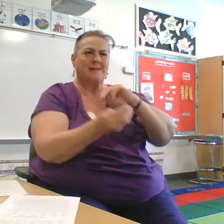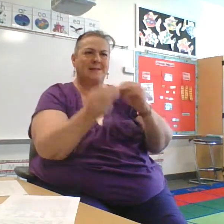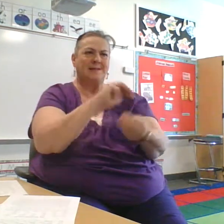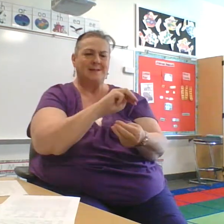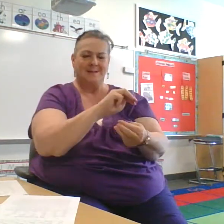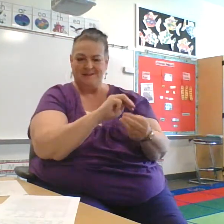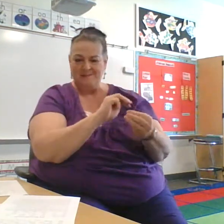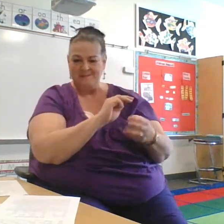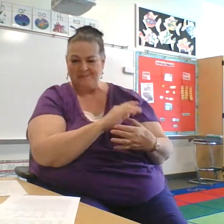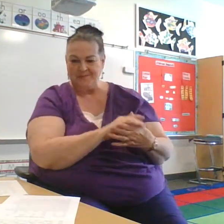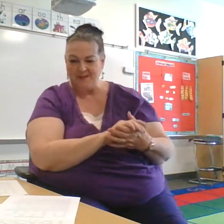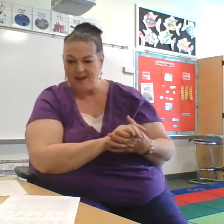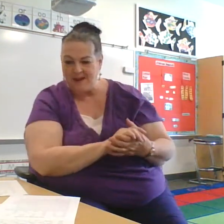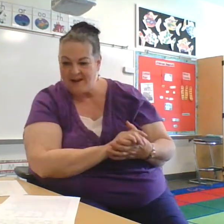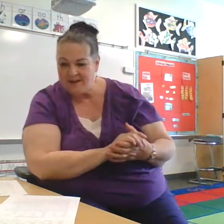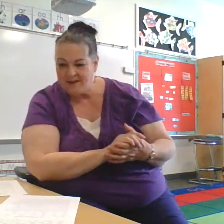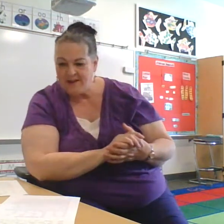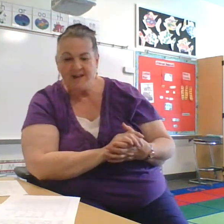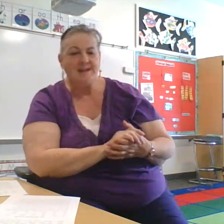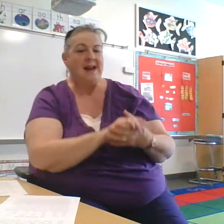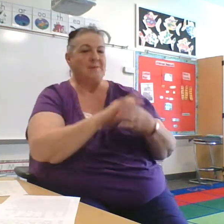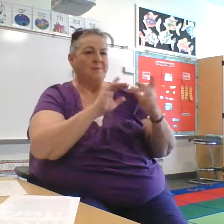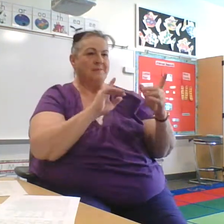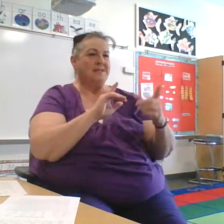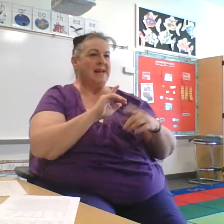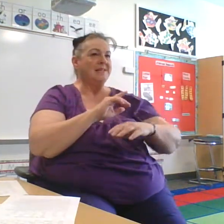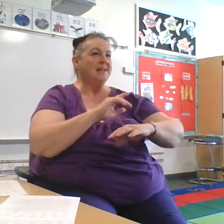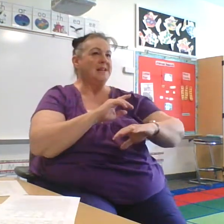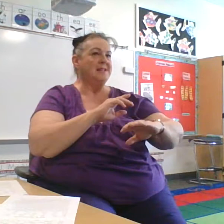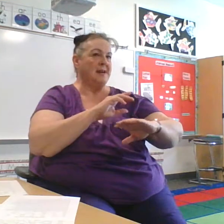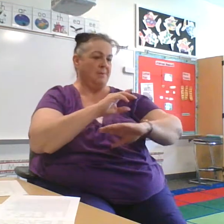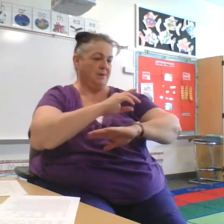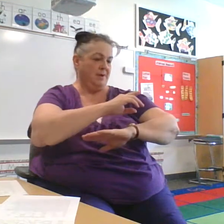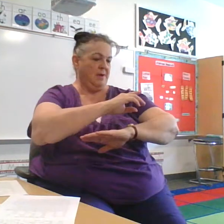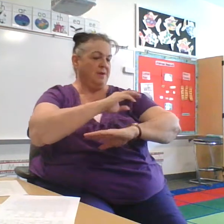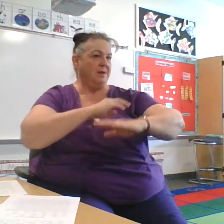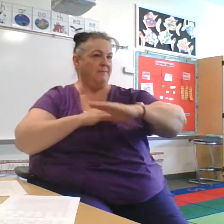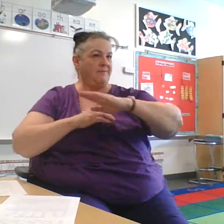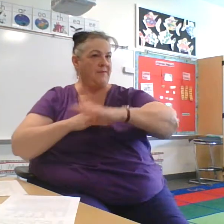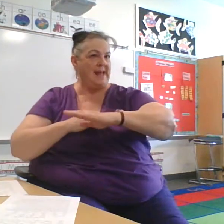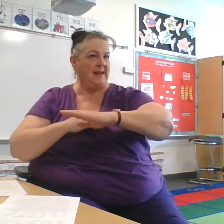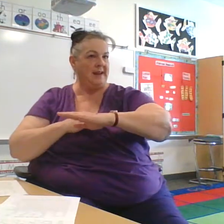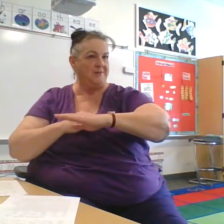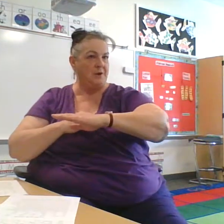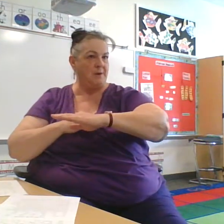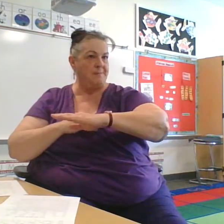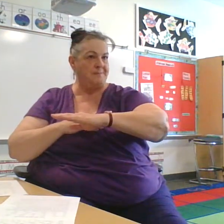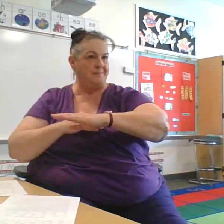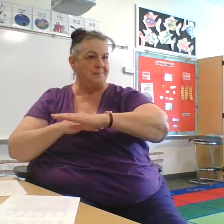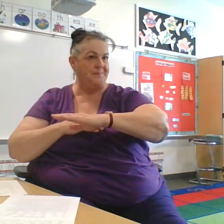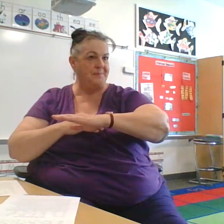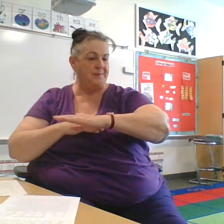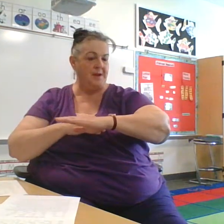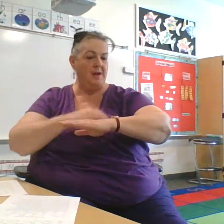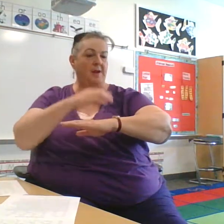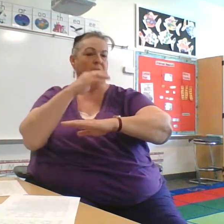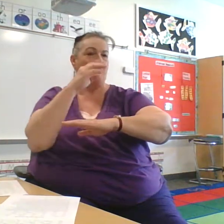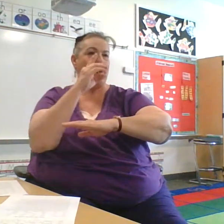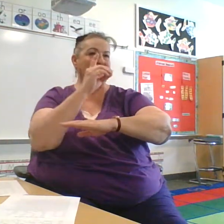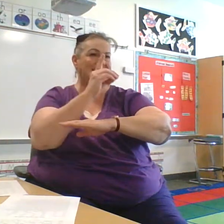mess. Okay? Now, desk and table. Flat left arm, right